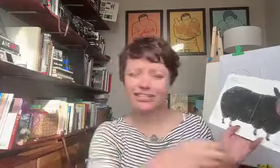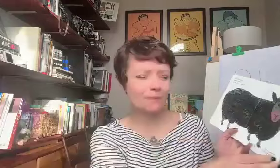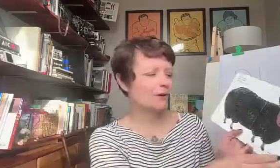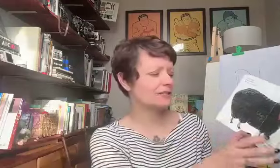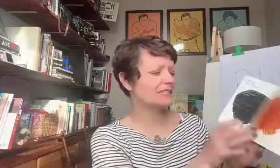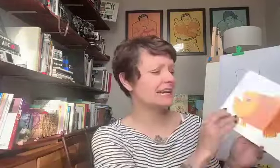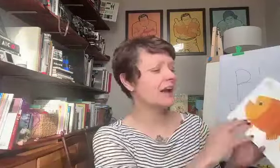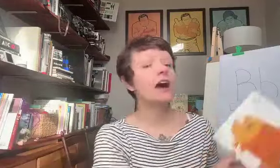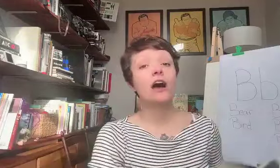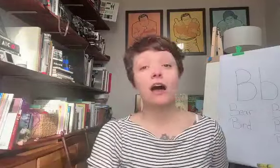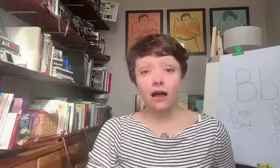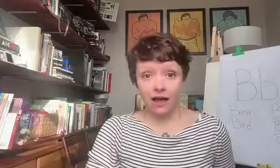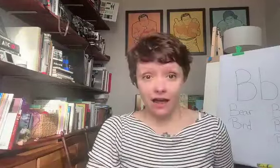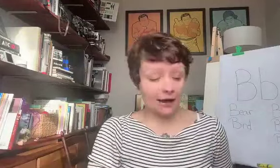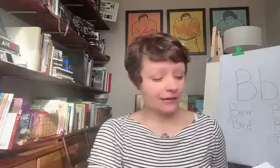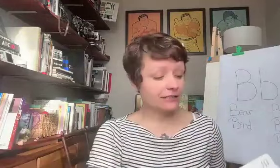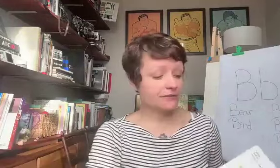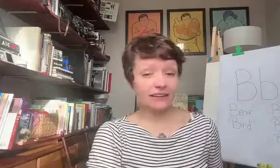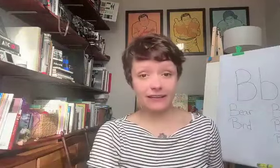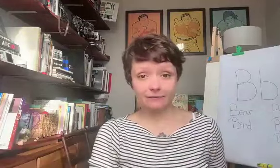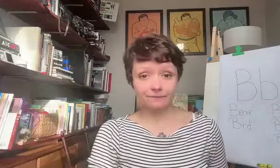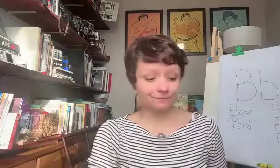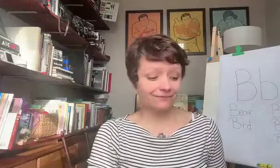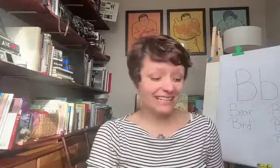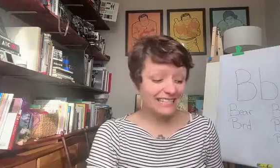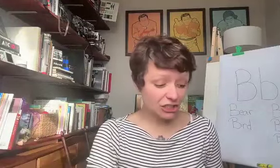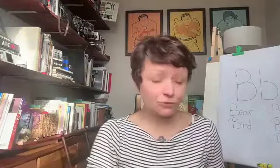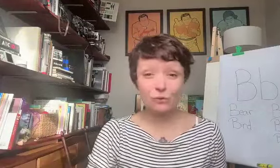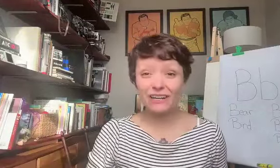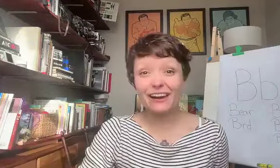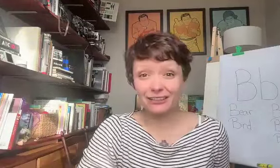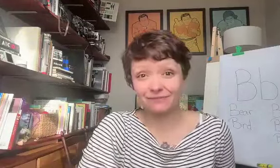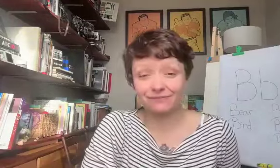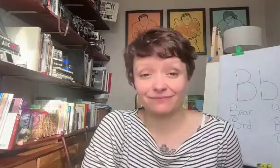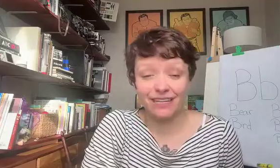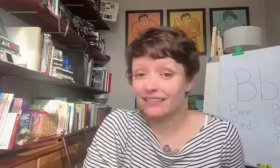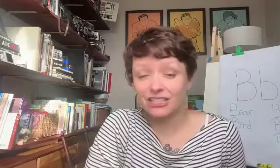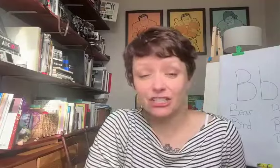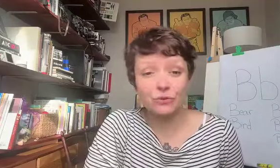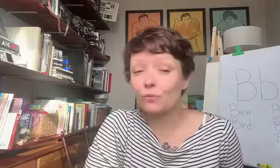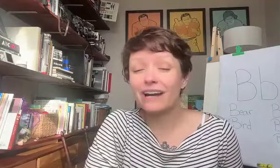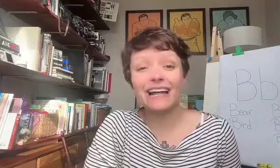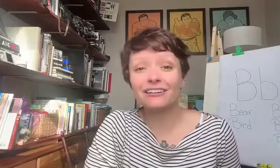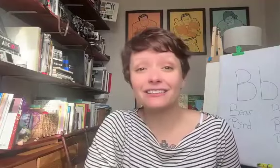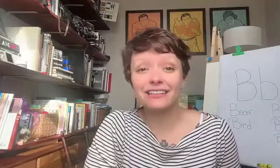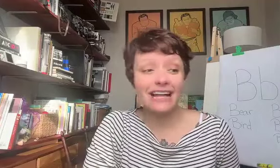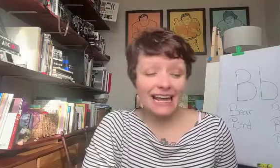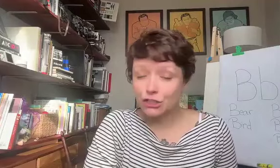Sheep, what do you see? Now, here's the funny thing. This is just with one letter. This is just with one letter and